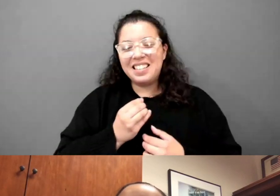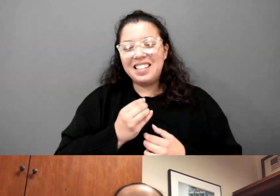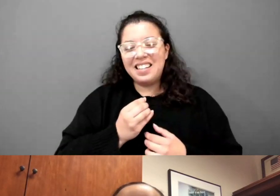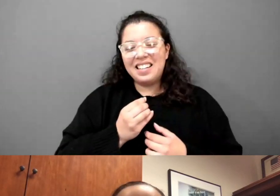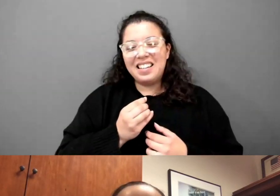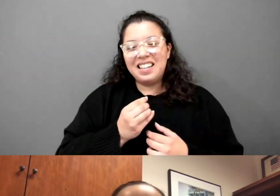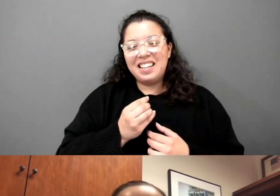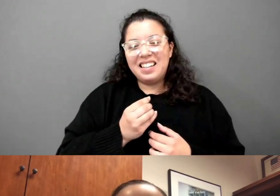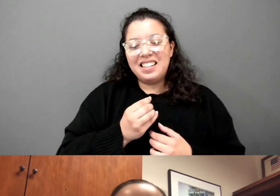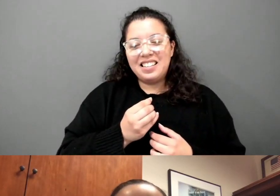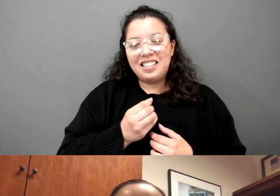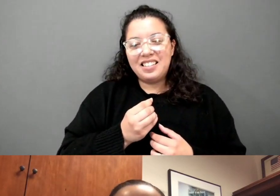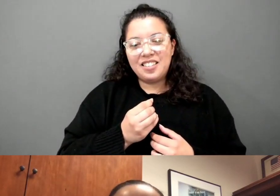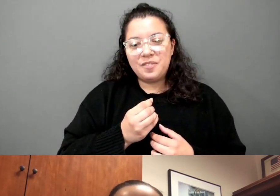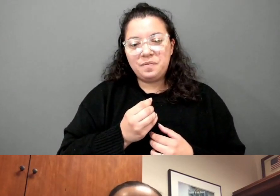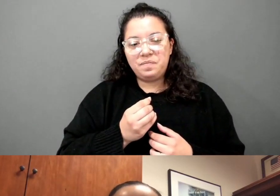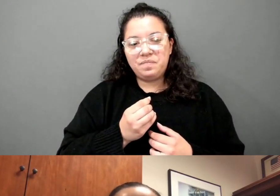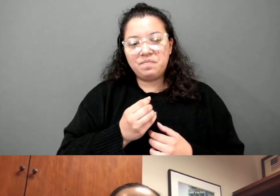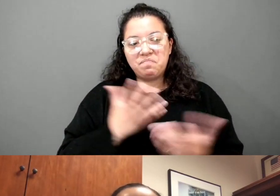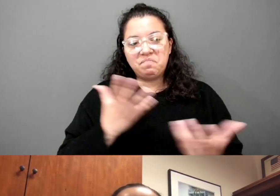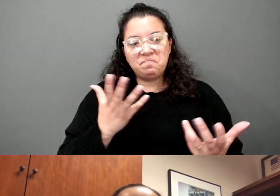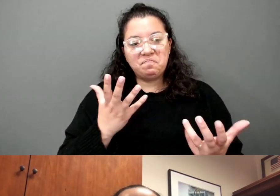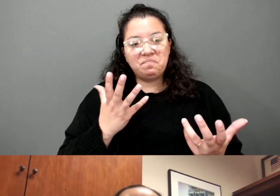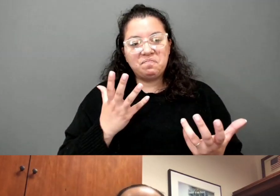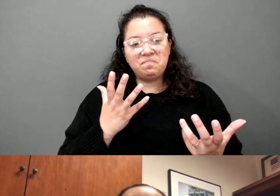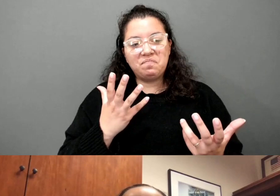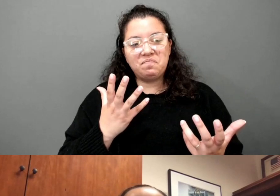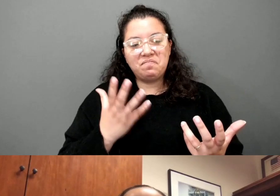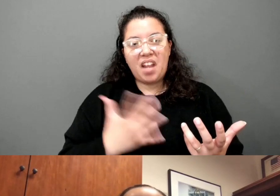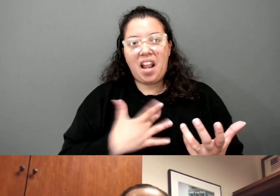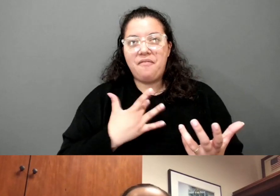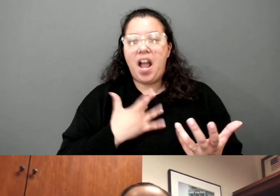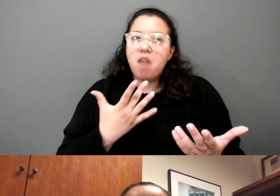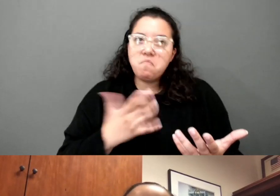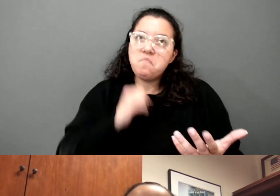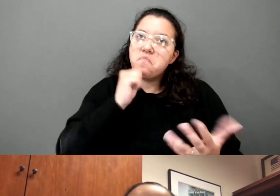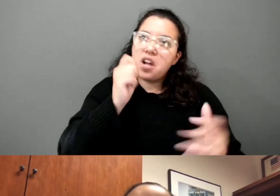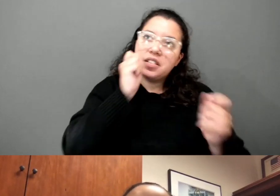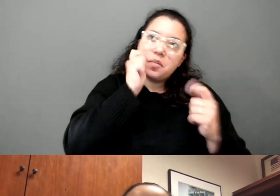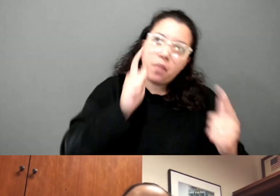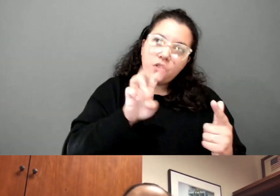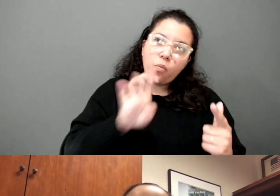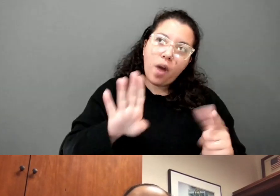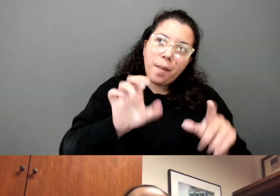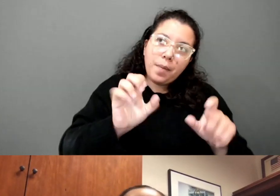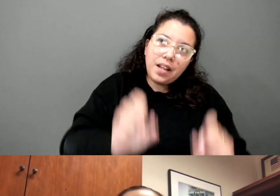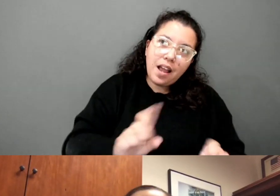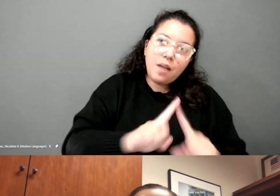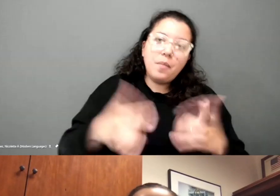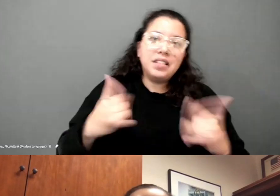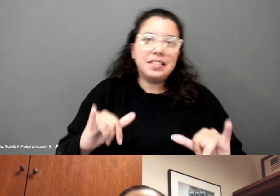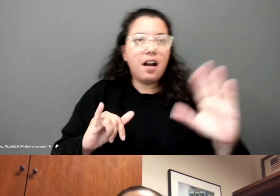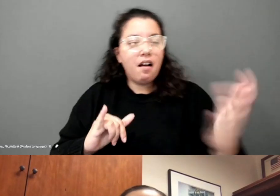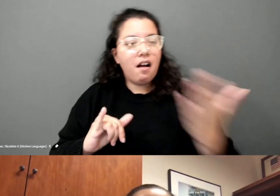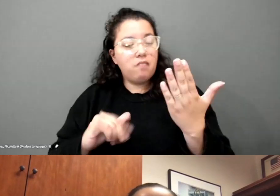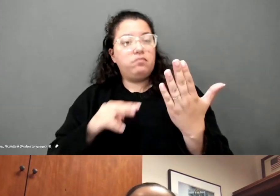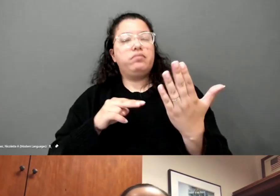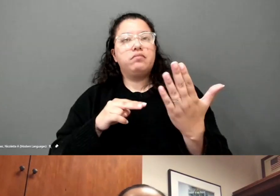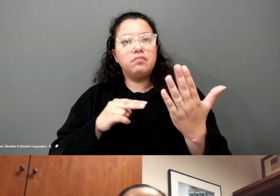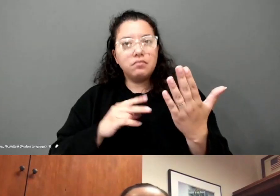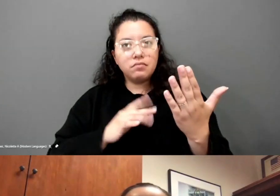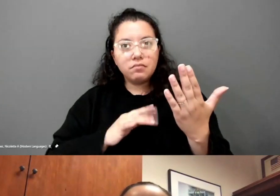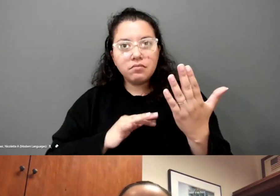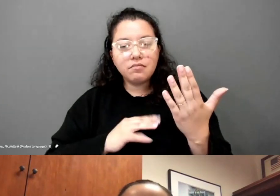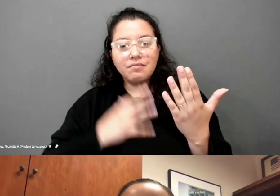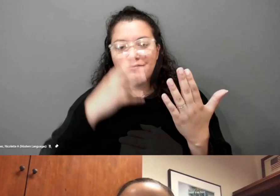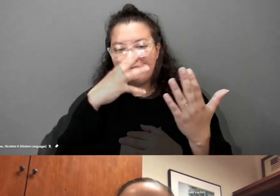I guess I'm not surprised that Webb is capable of this, you know, but it's still a pleasant surprise to see just how beautifully it works kind of like right out of